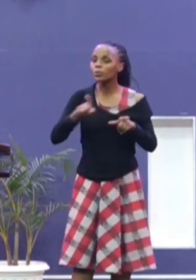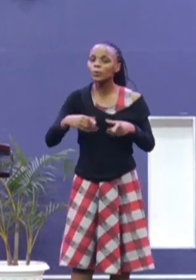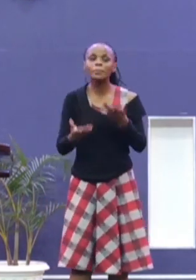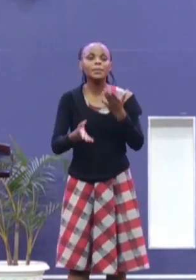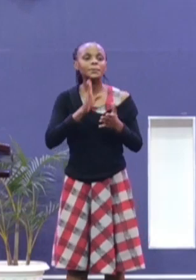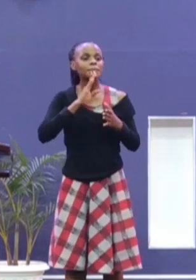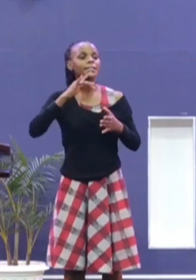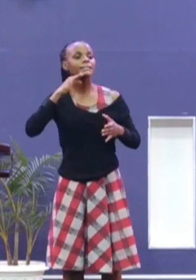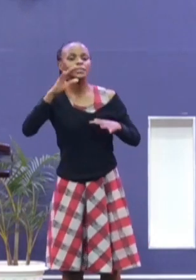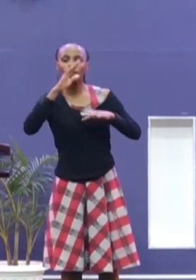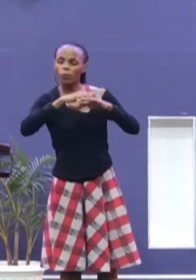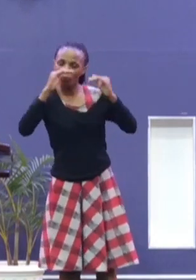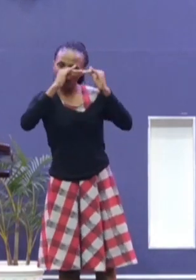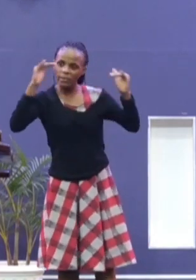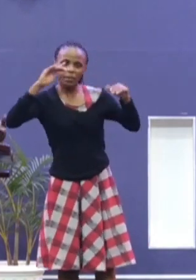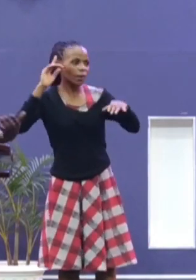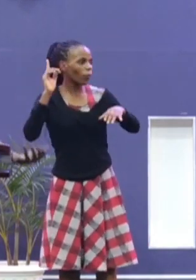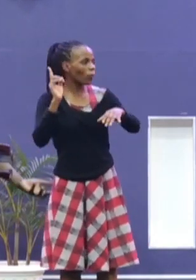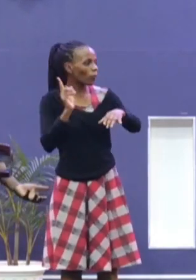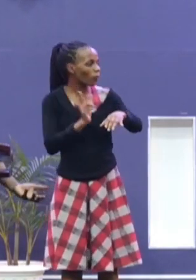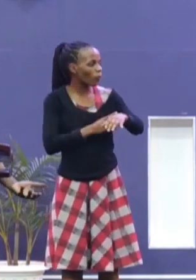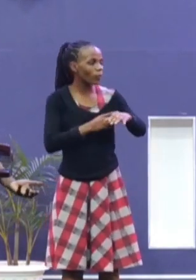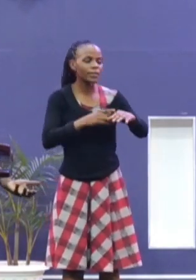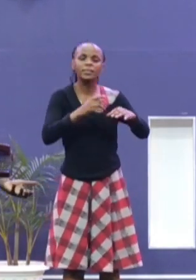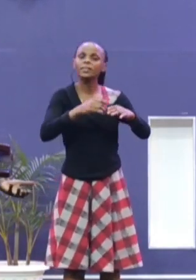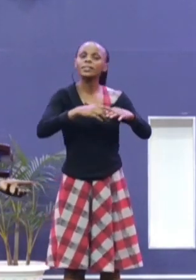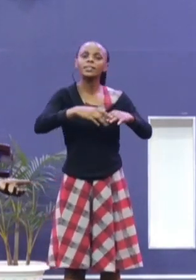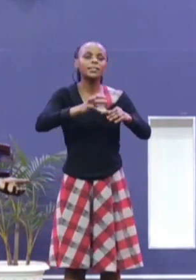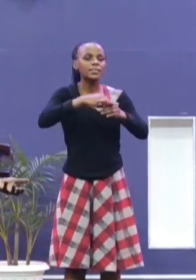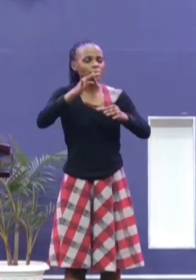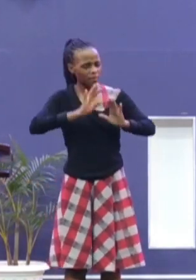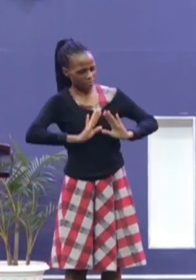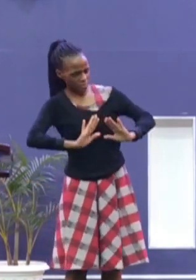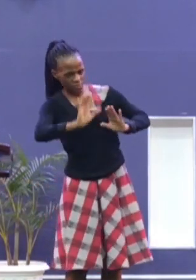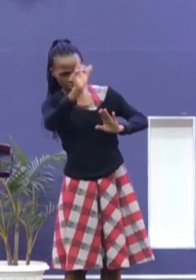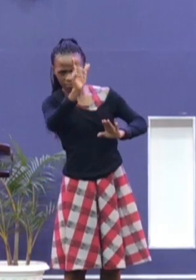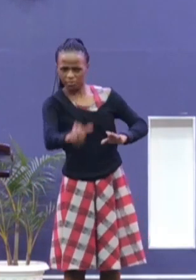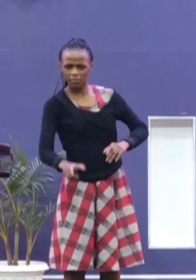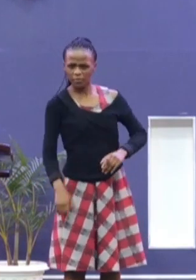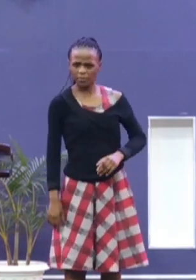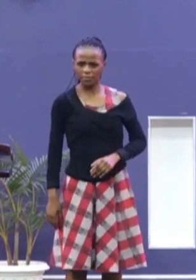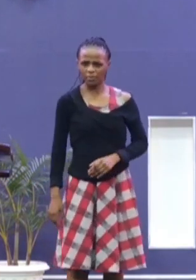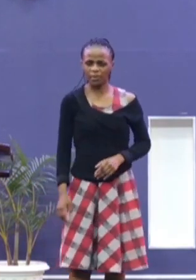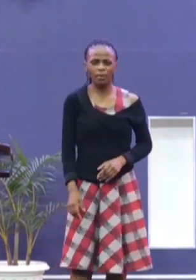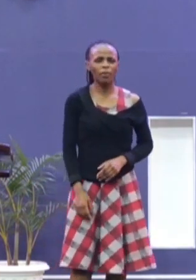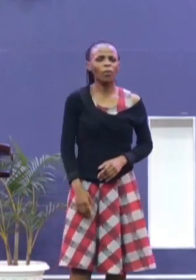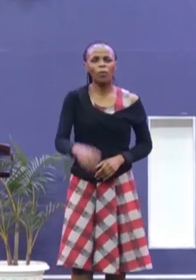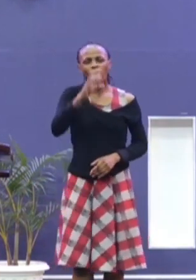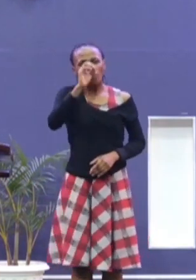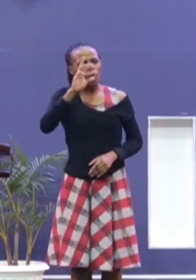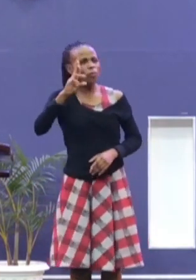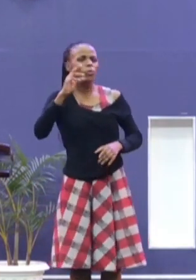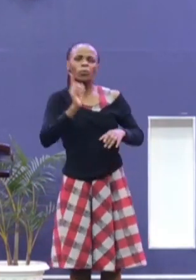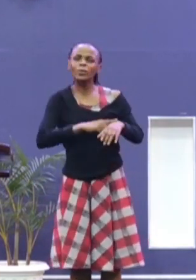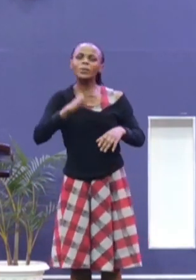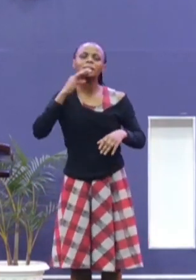at a level where demons have left someone, but yet you are dealing with people whose demons have never